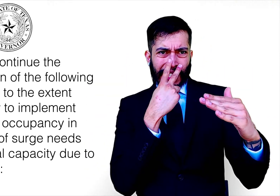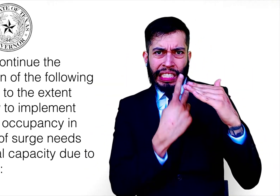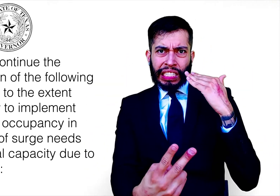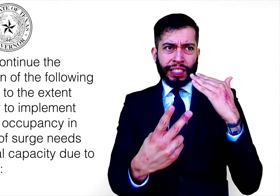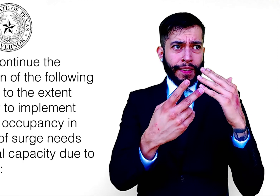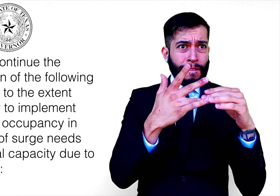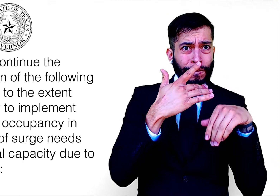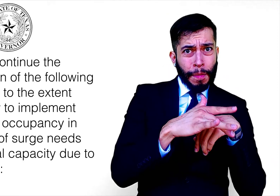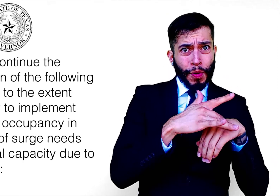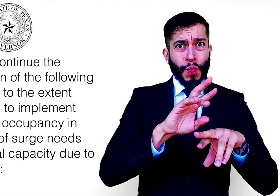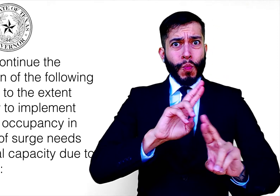COVID-19.